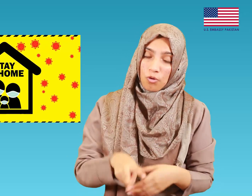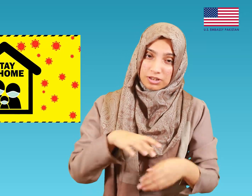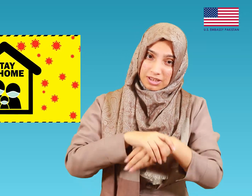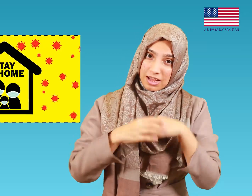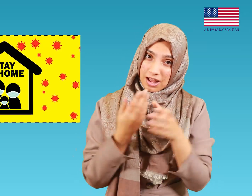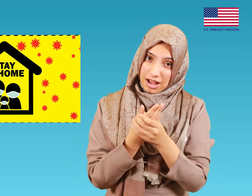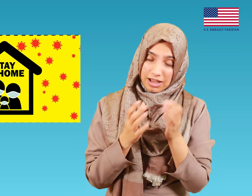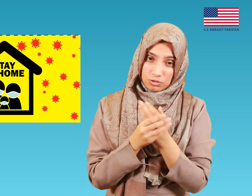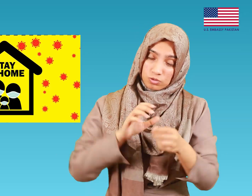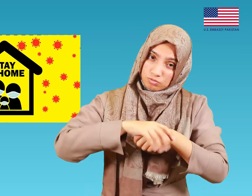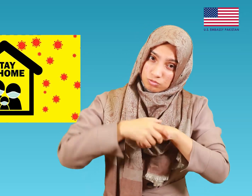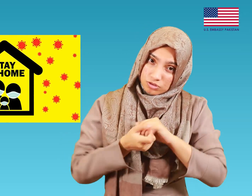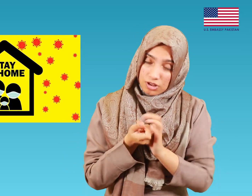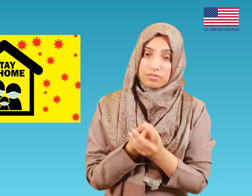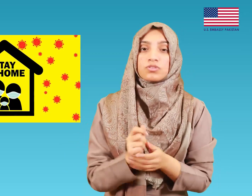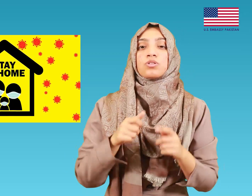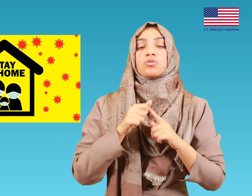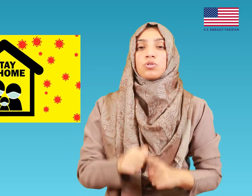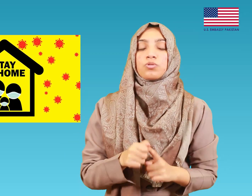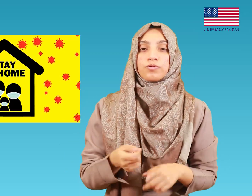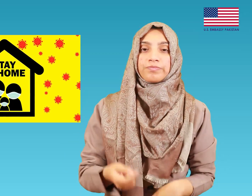We hope that you found this video informative.